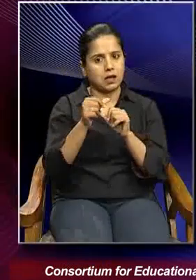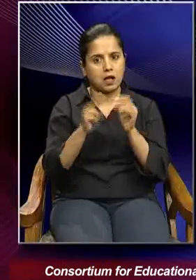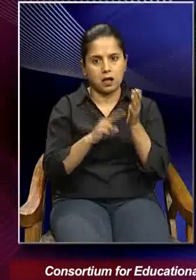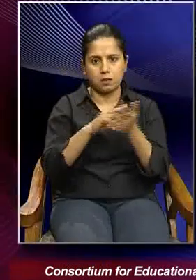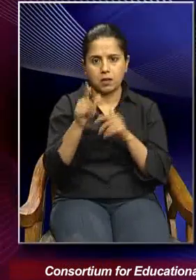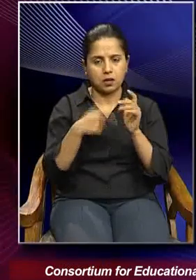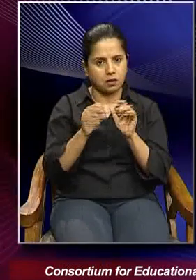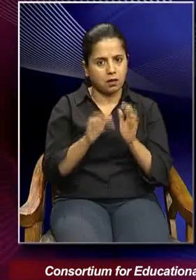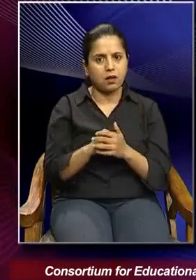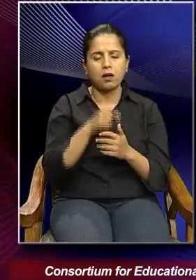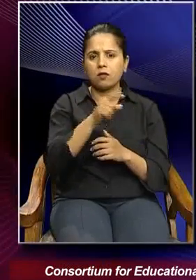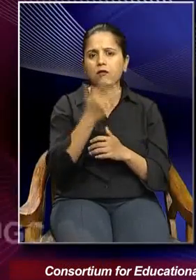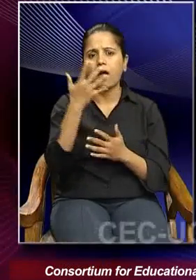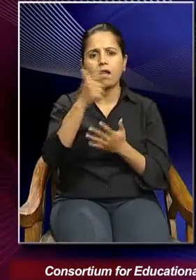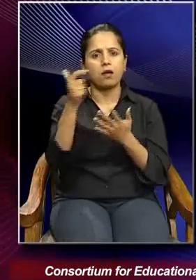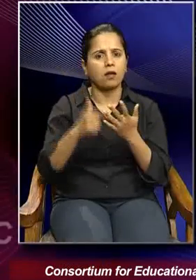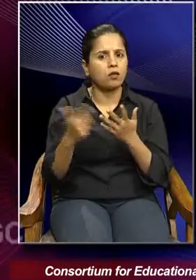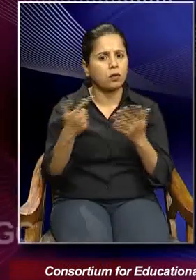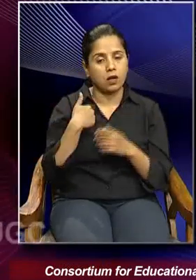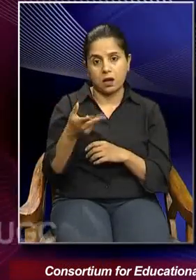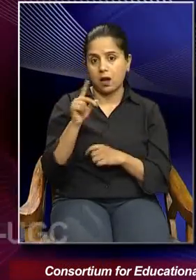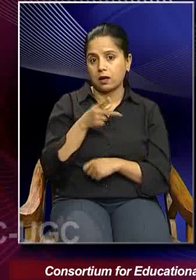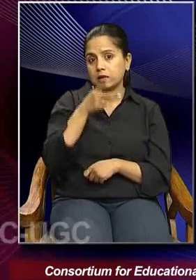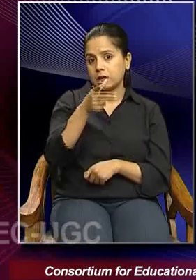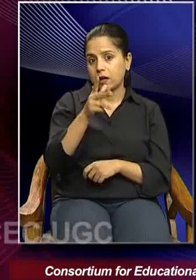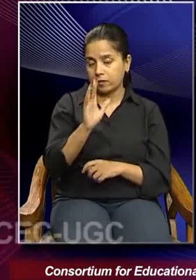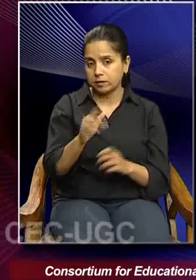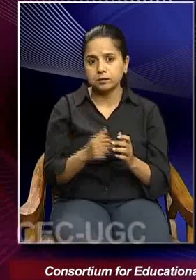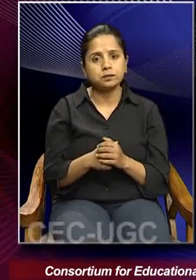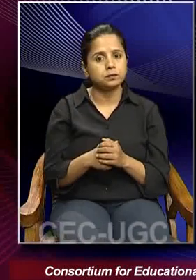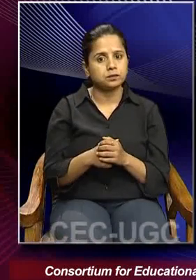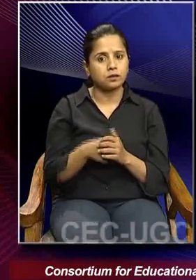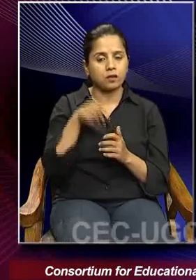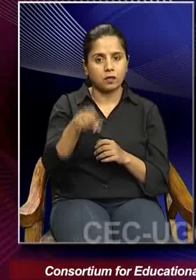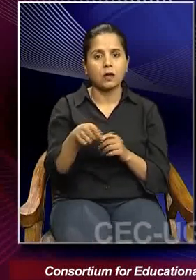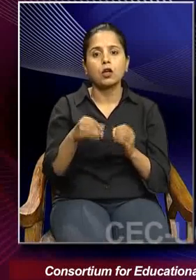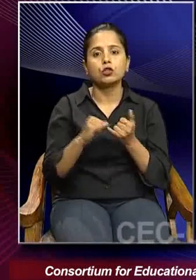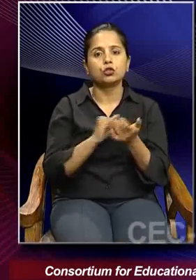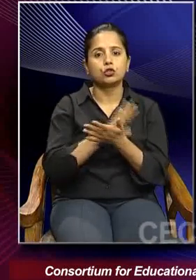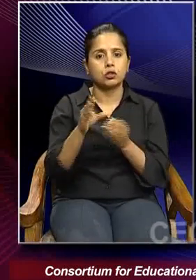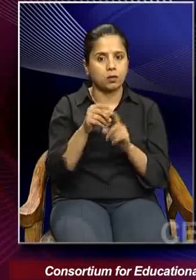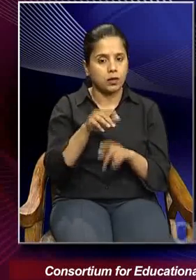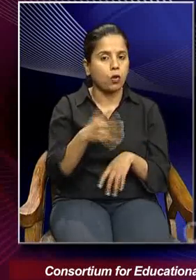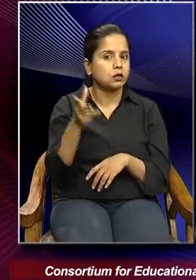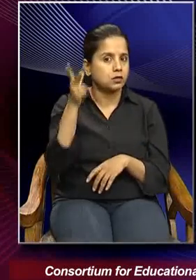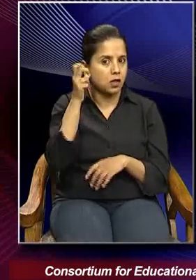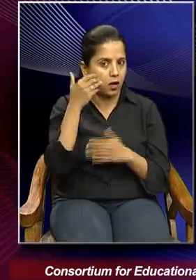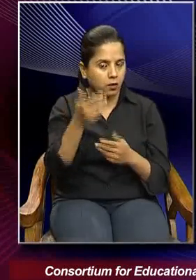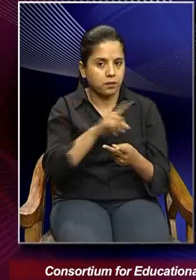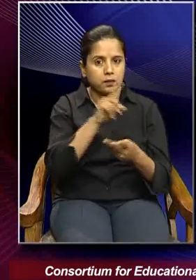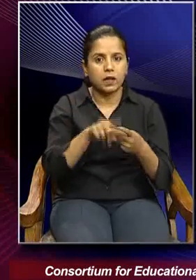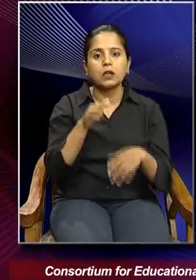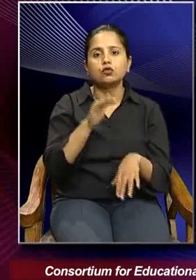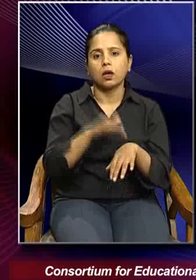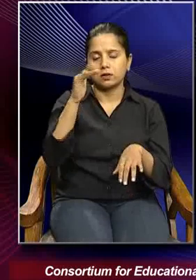What are those 5 Tanmatras? Again I am repeating. The Shabd, which is the sound, the Sparsh, which